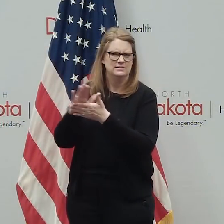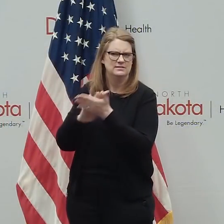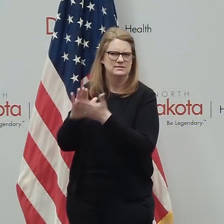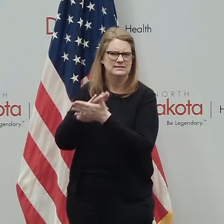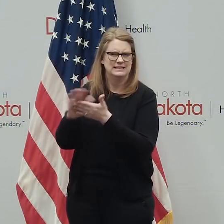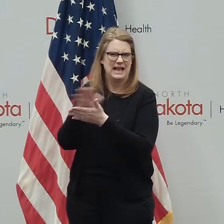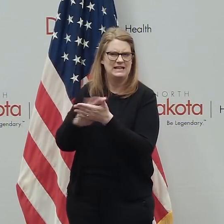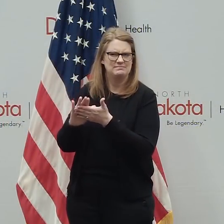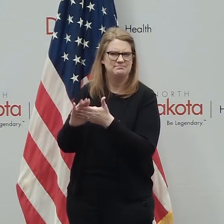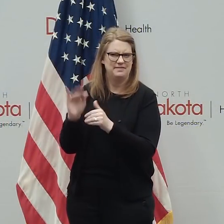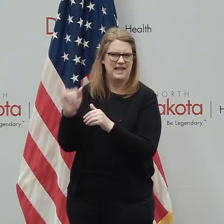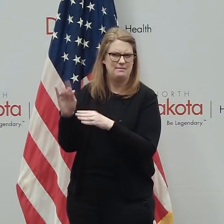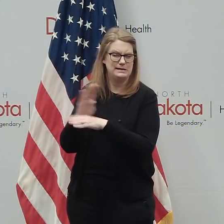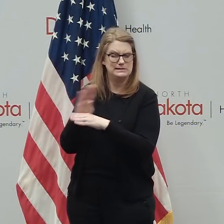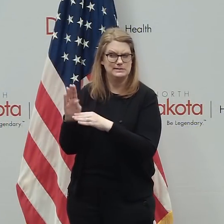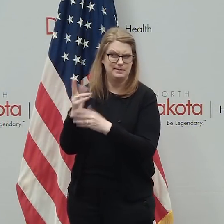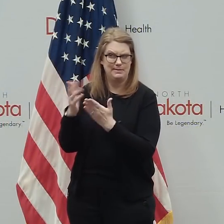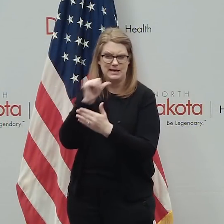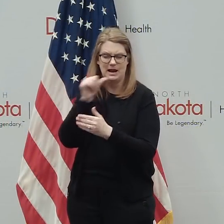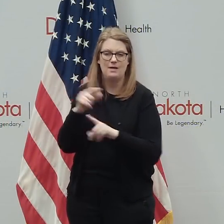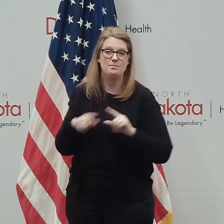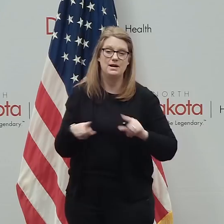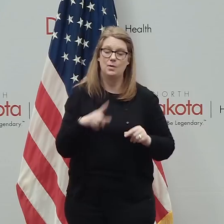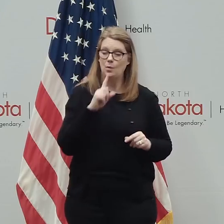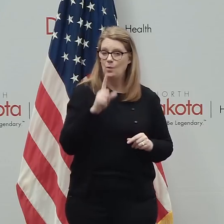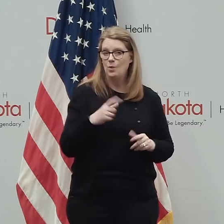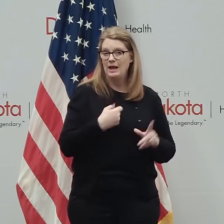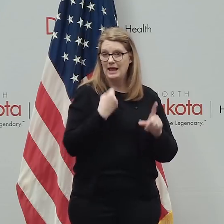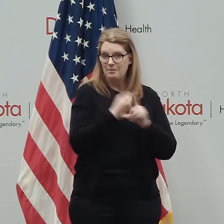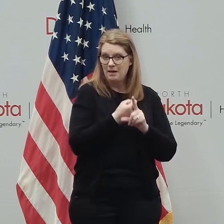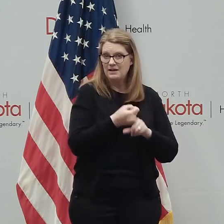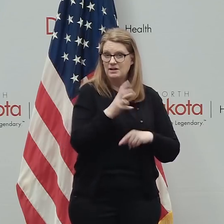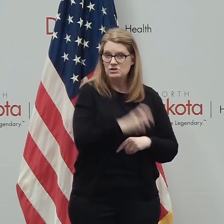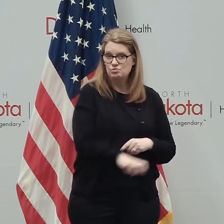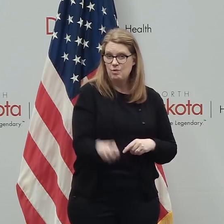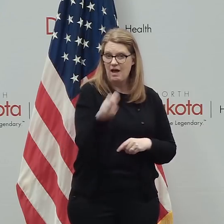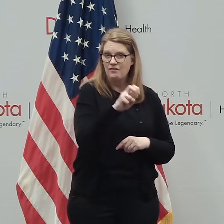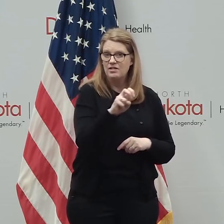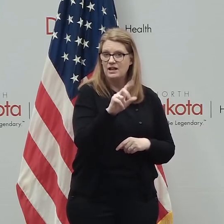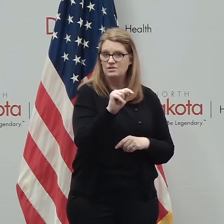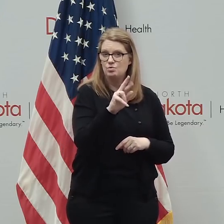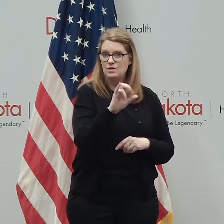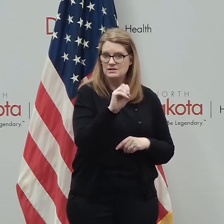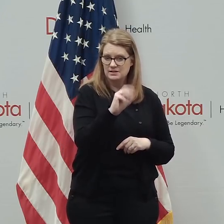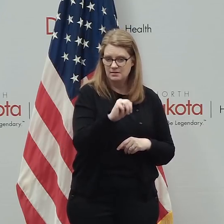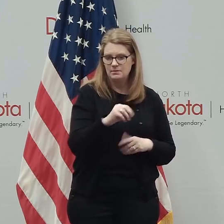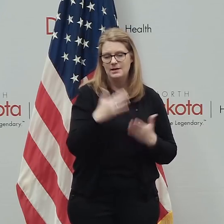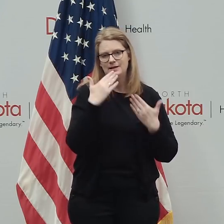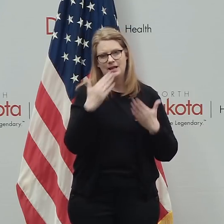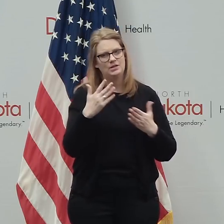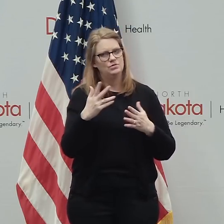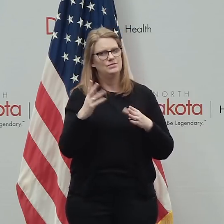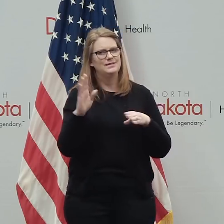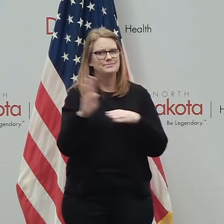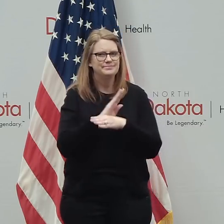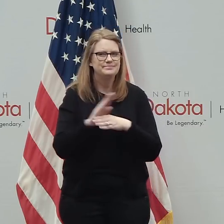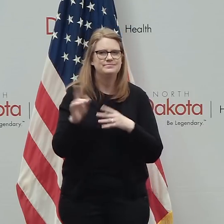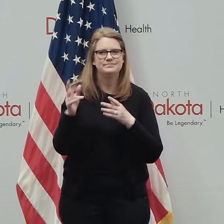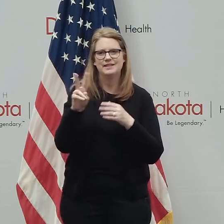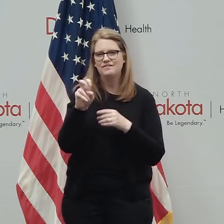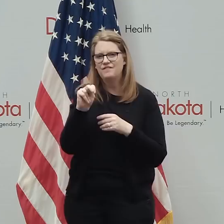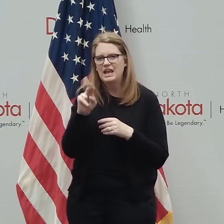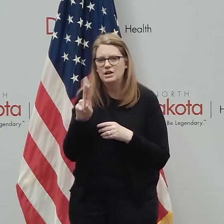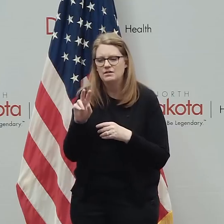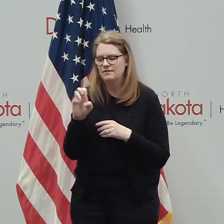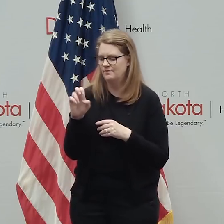it had a huge impact on travel and tourism, and we're grateful to the entrepreneurs, small business owners, the venue managers,